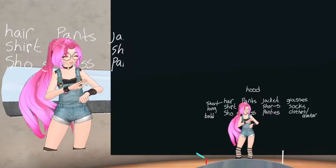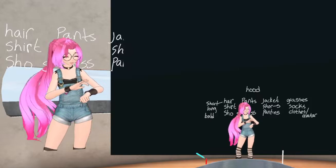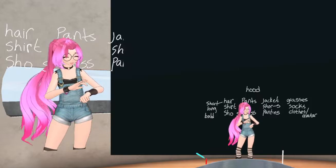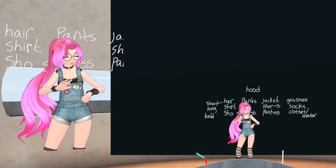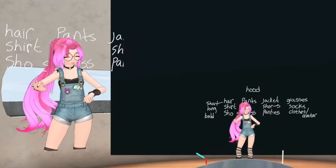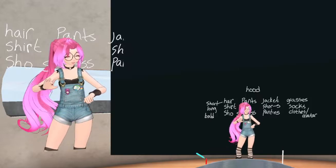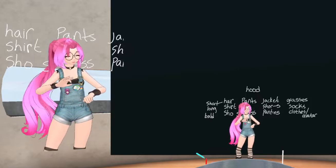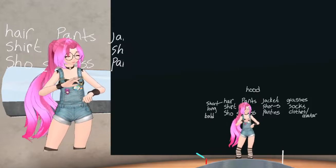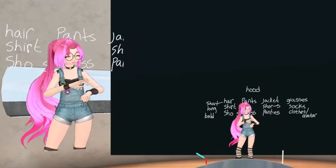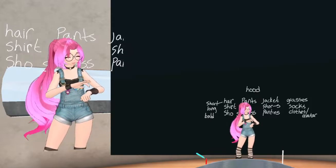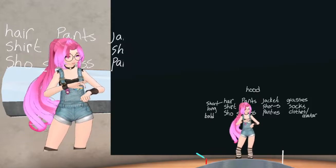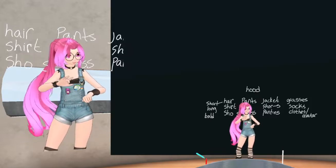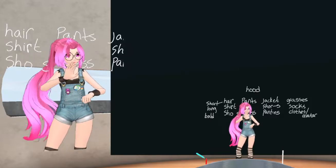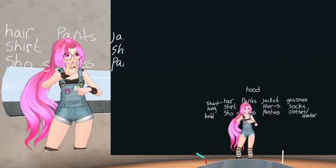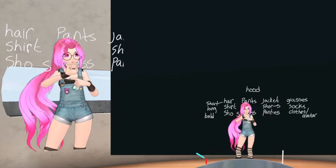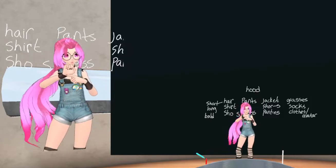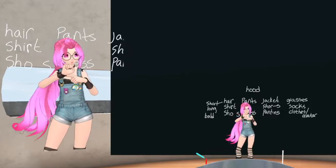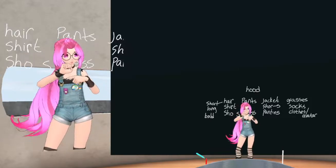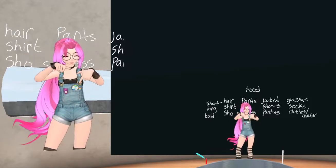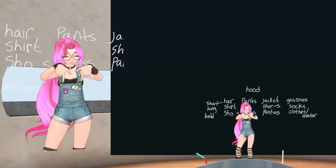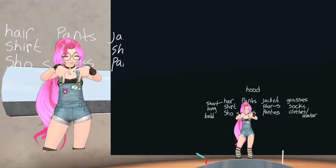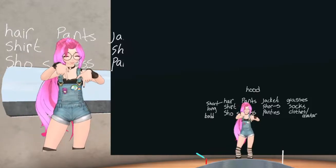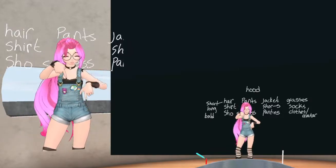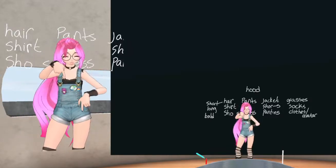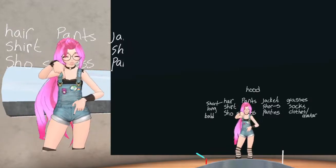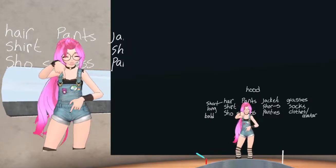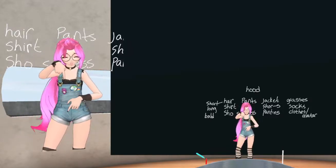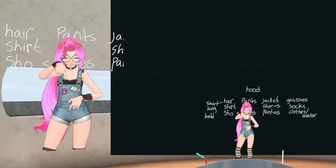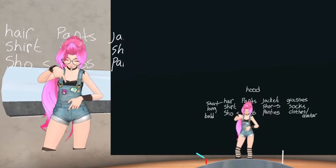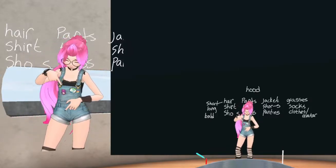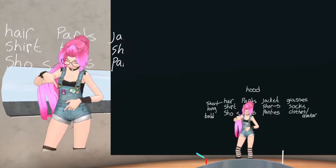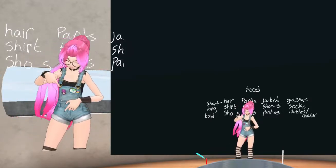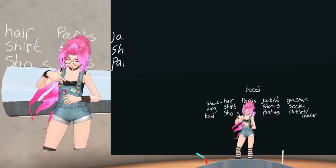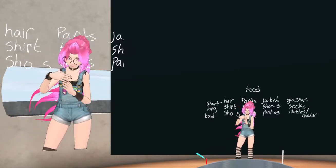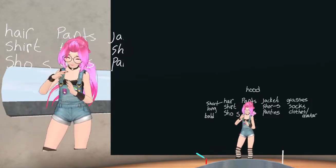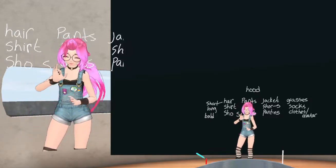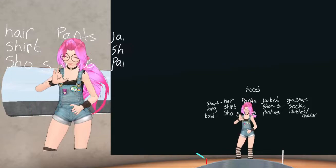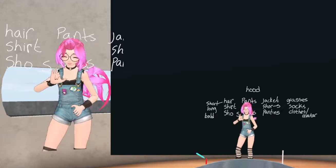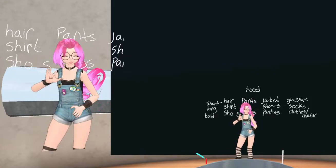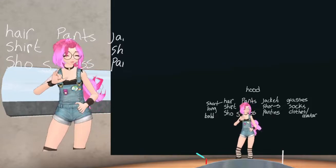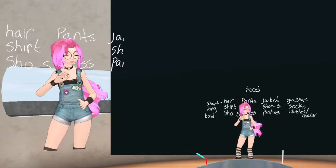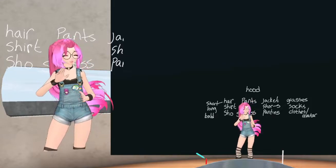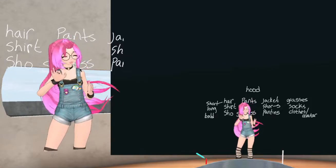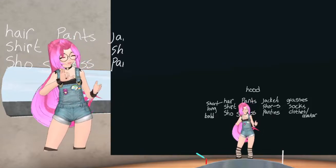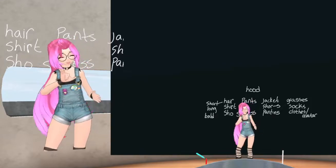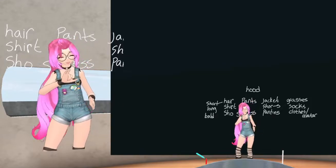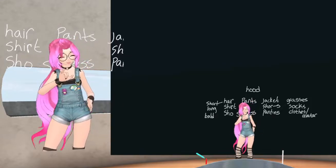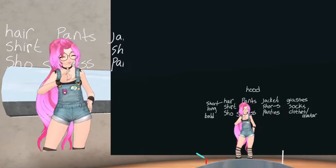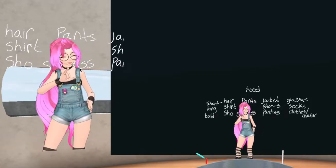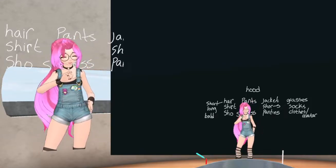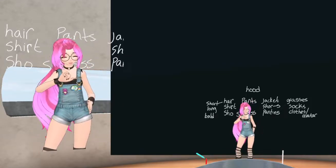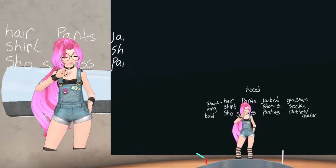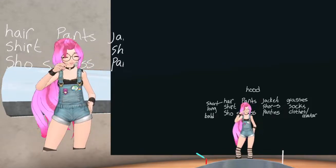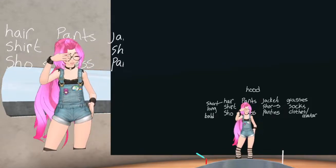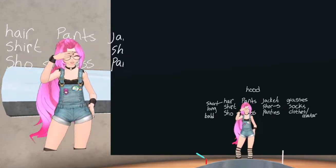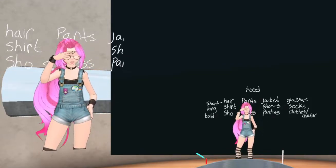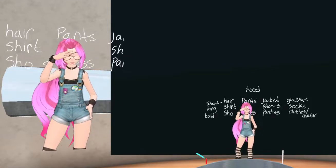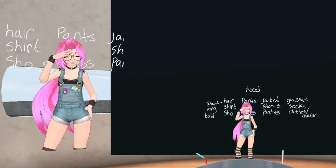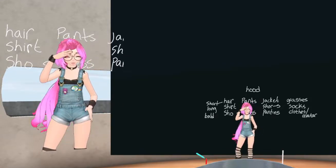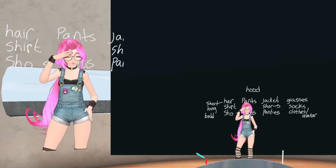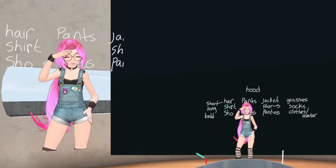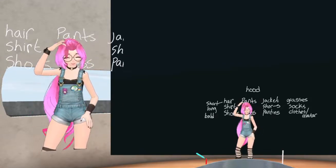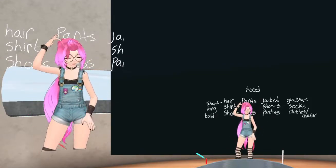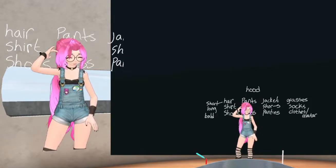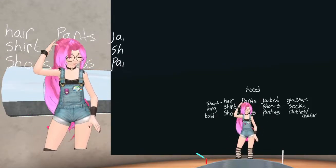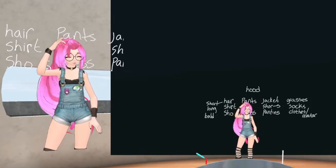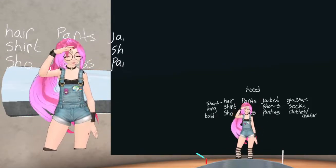the sign for empty, empty, empty, whoop, empty. So it's like you're saying their hair